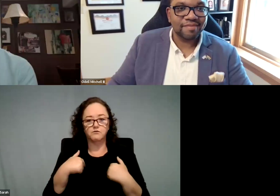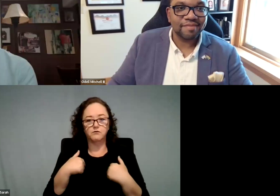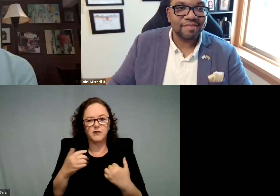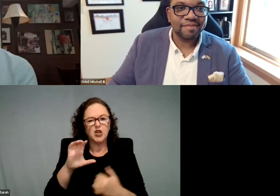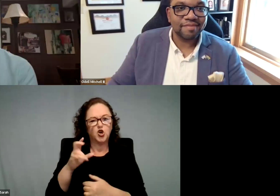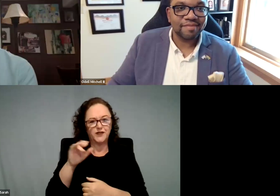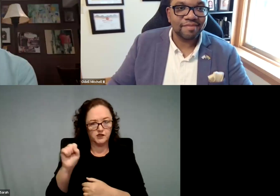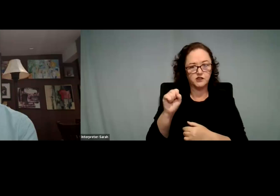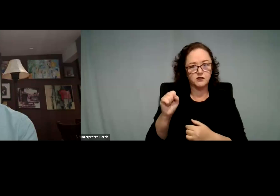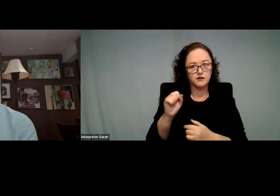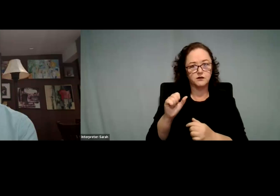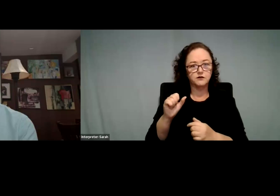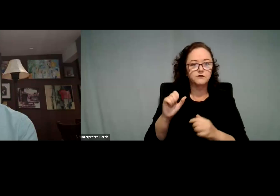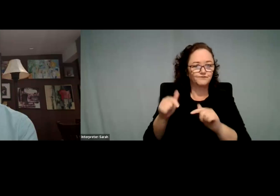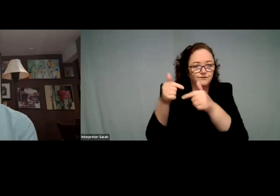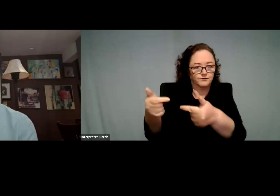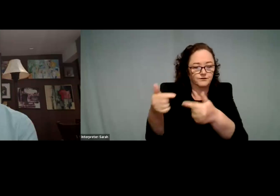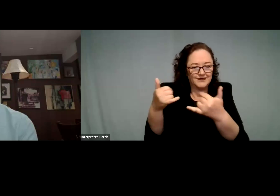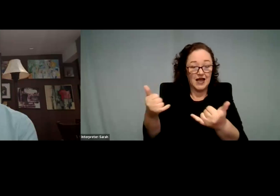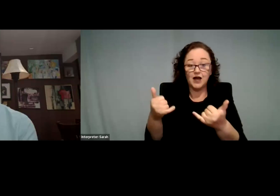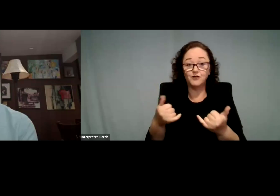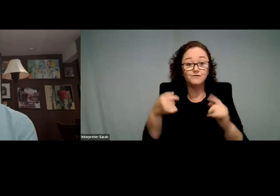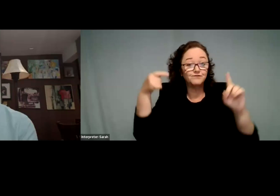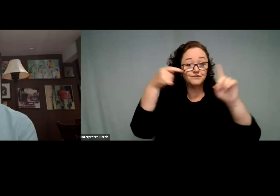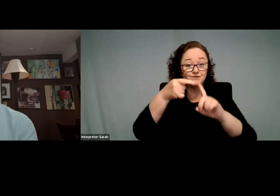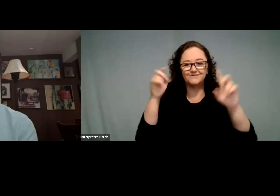to you to talk insurance.